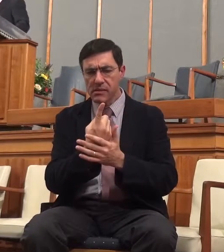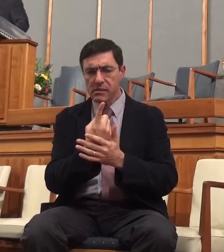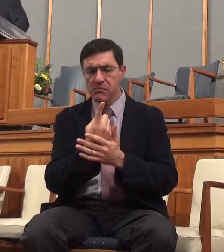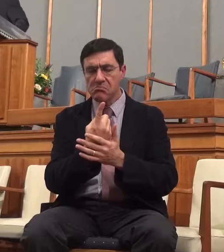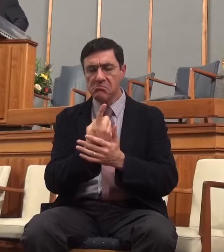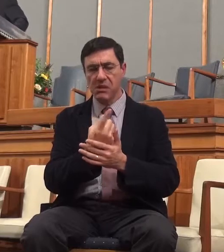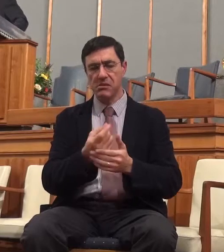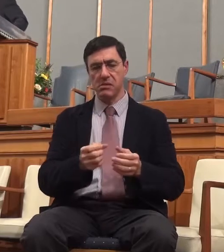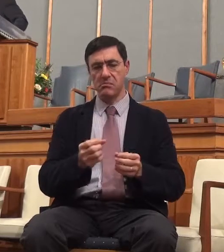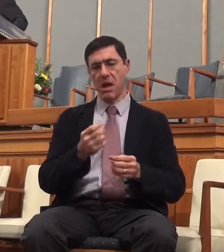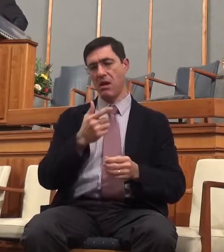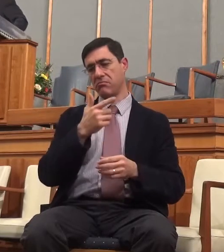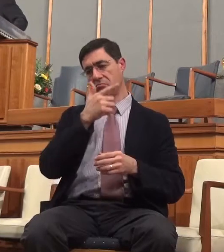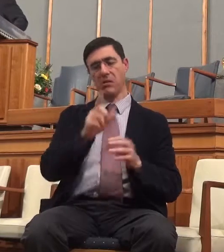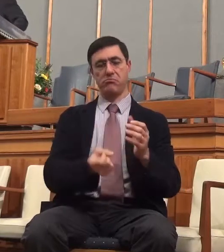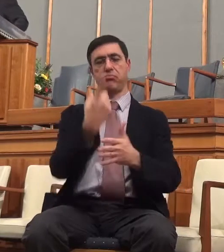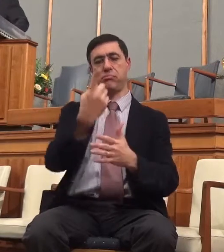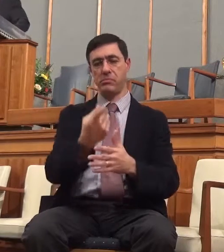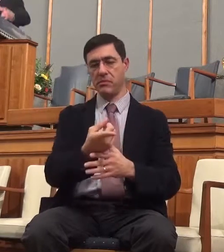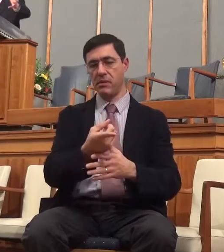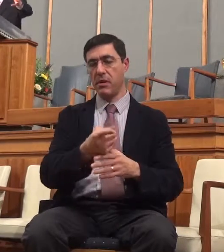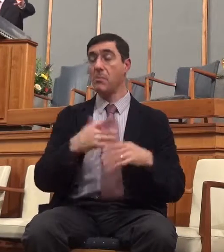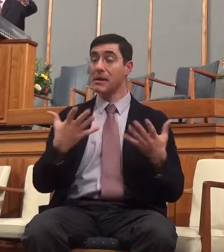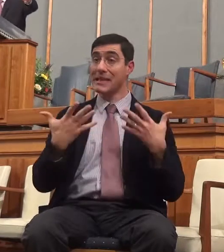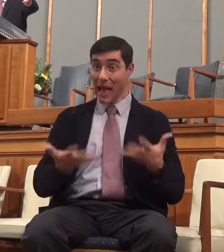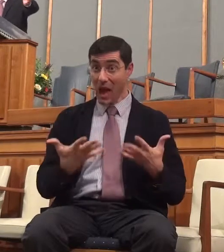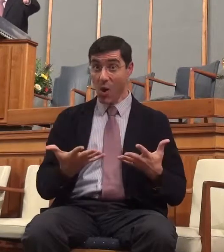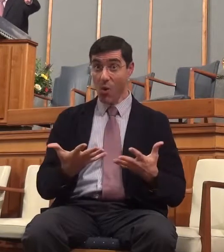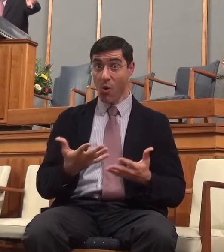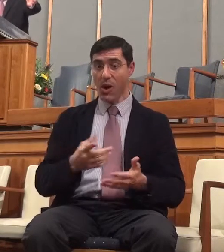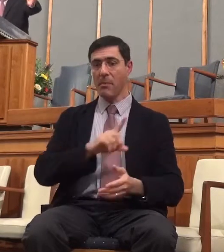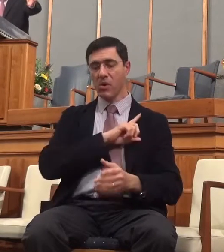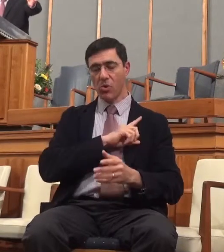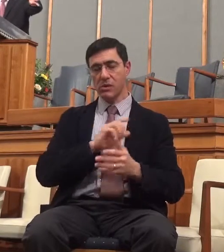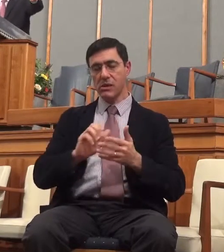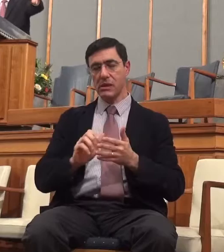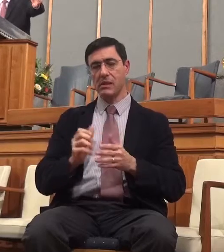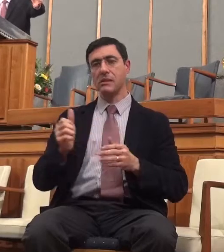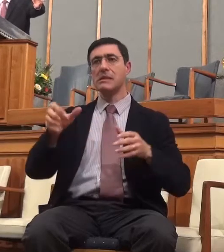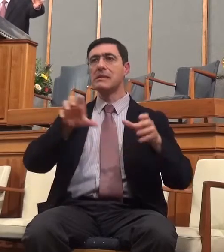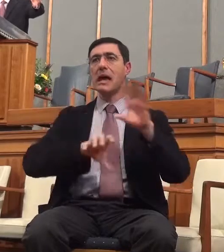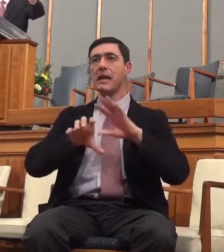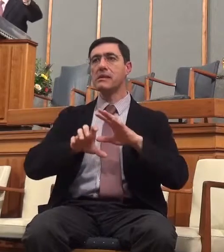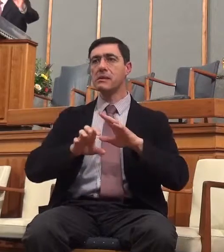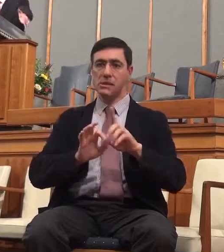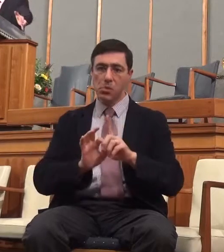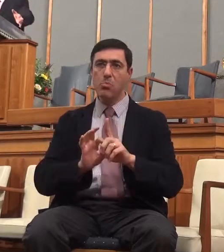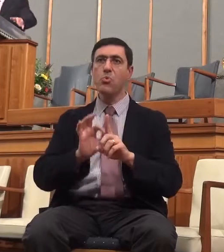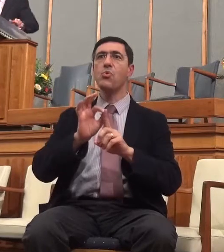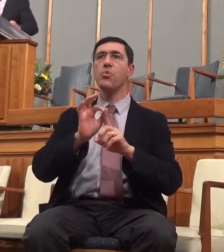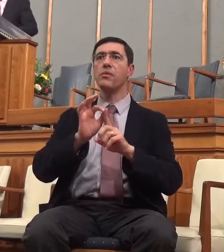But now so much more is known, that simplest organism is now known to be